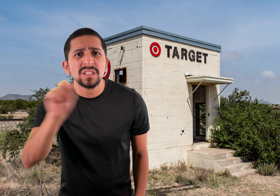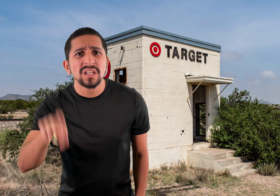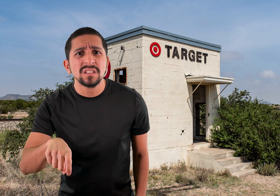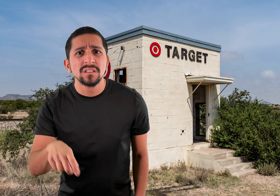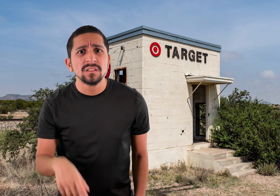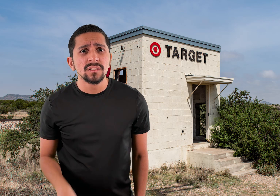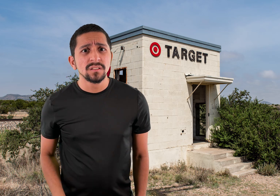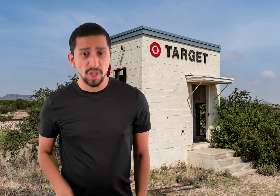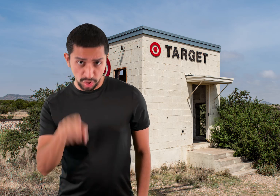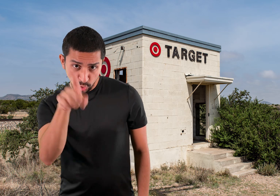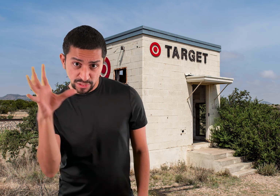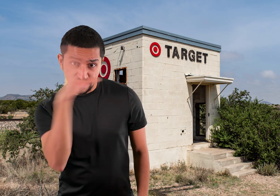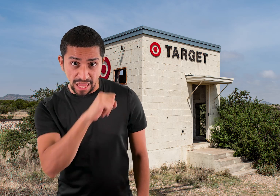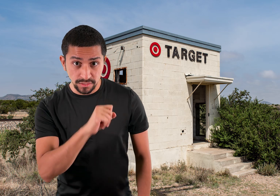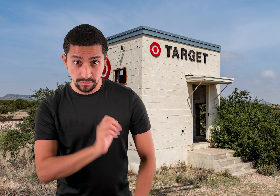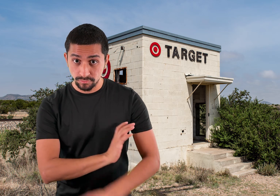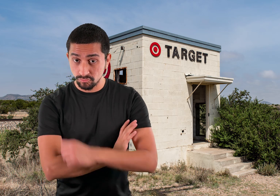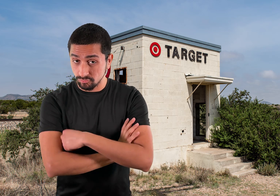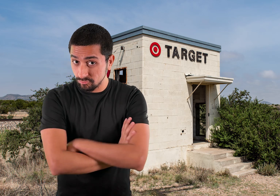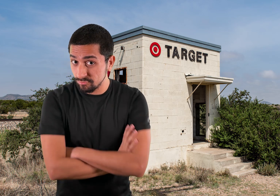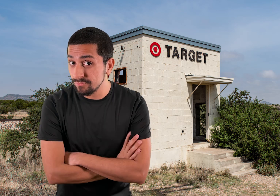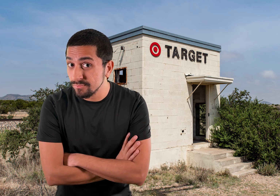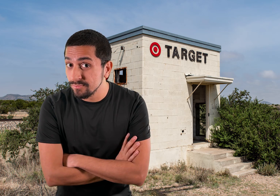In Texas. Did anyone get it?